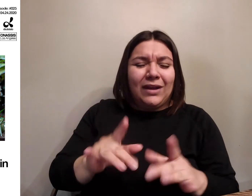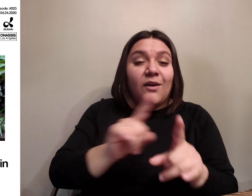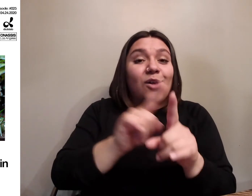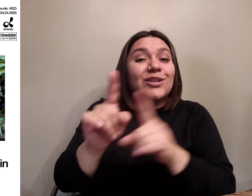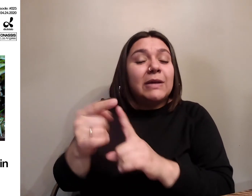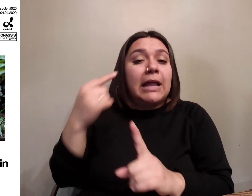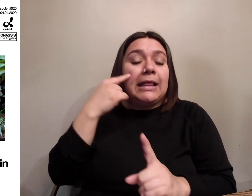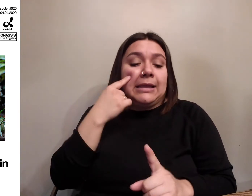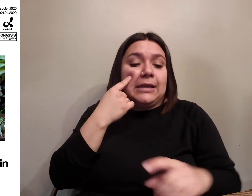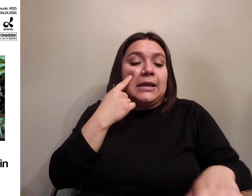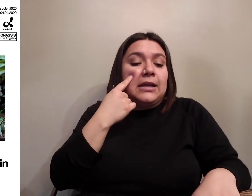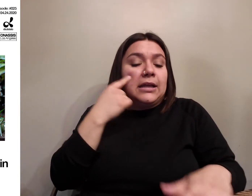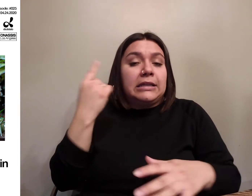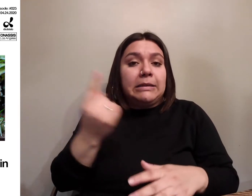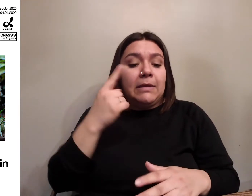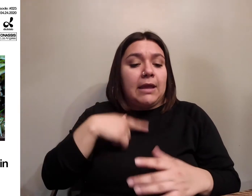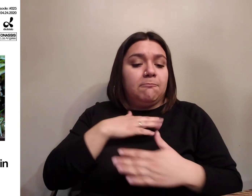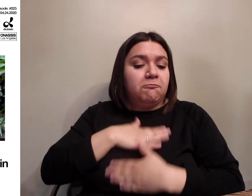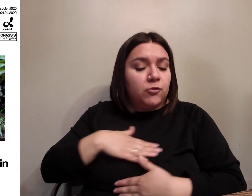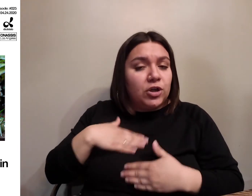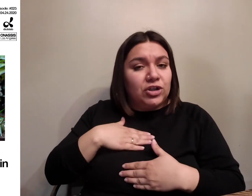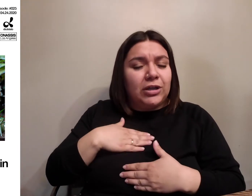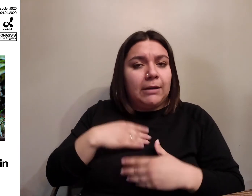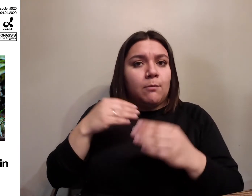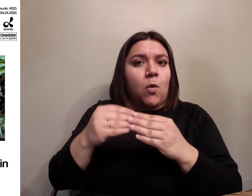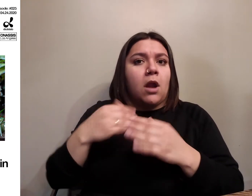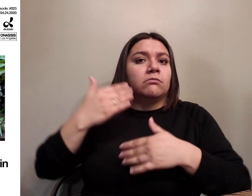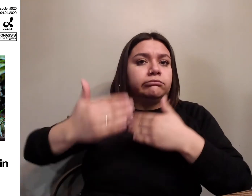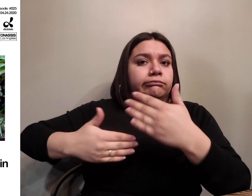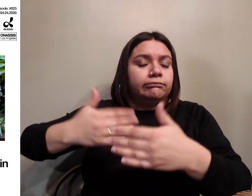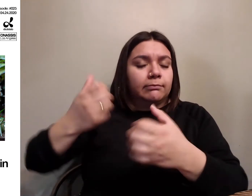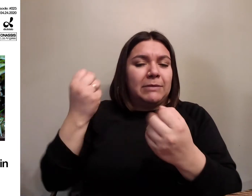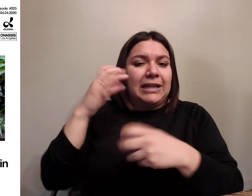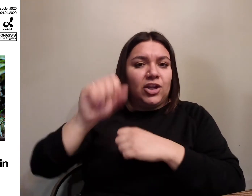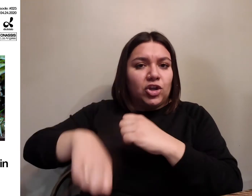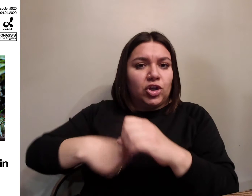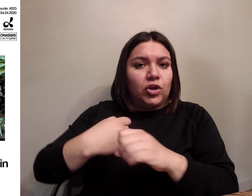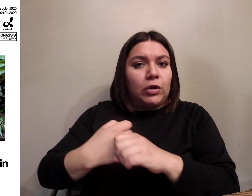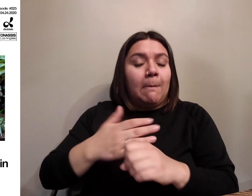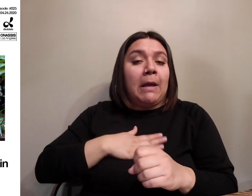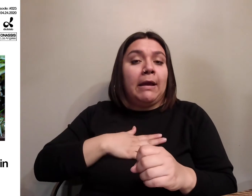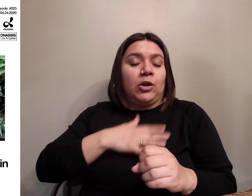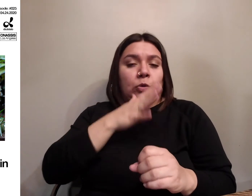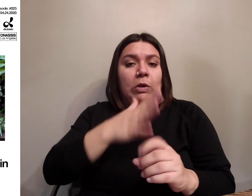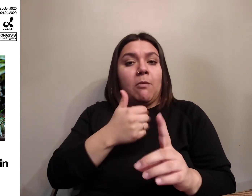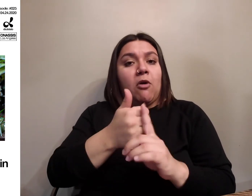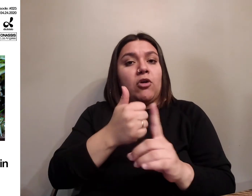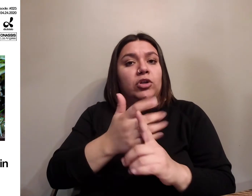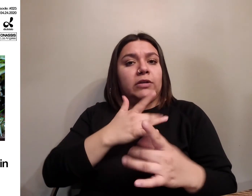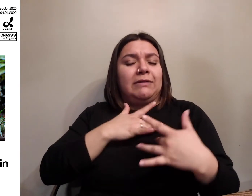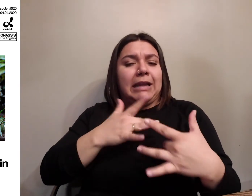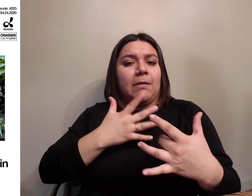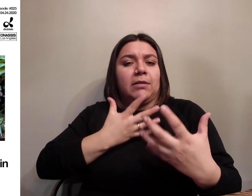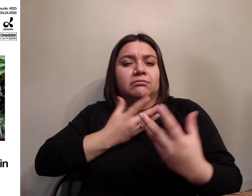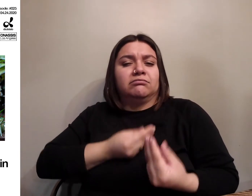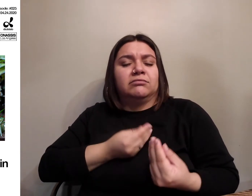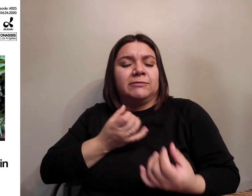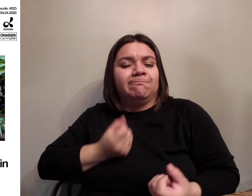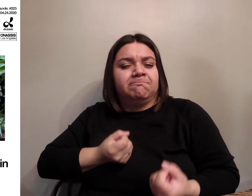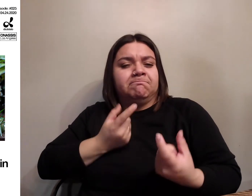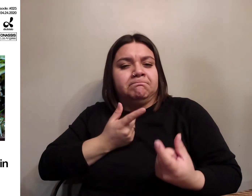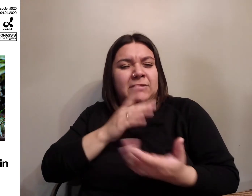why maybe I believe in sisterhood, because I've seen how my grandmother supported my mother's